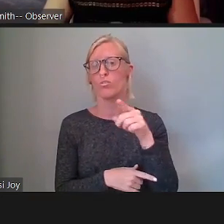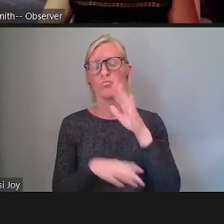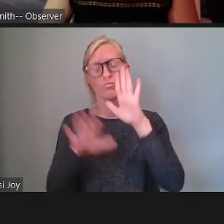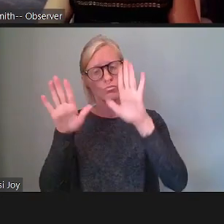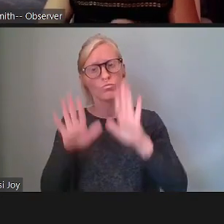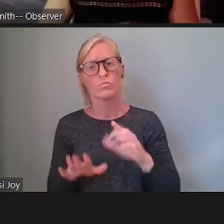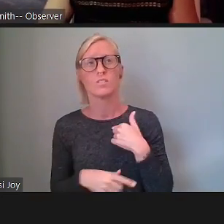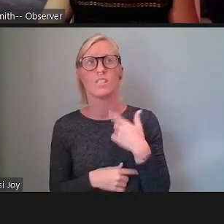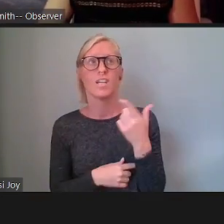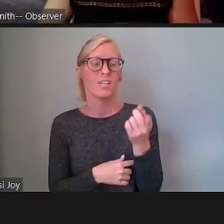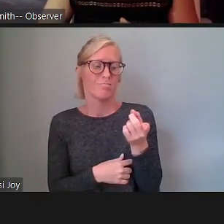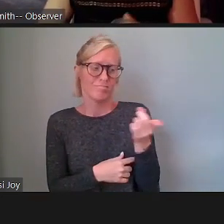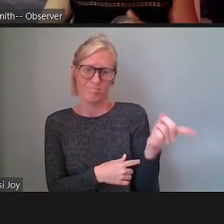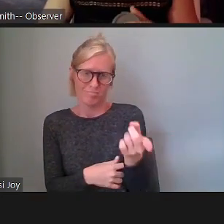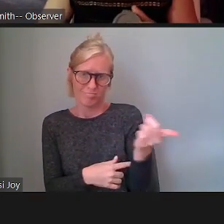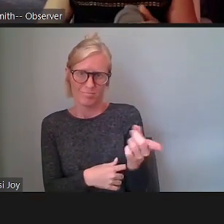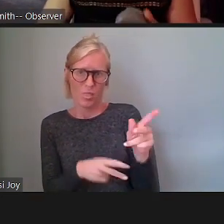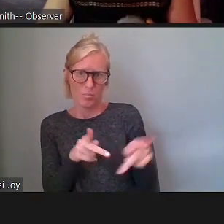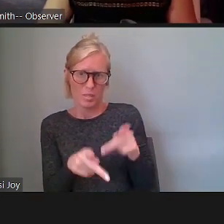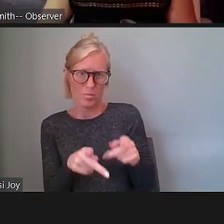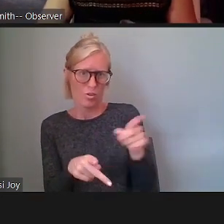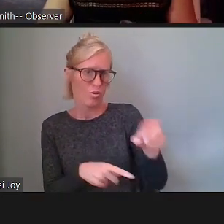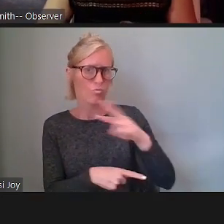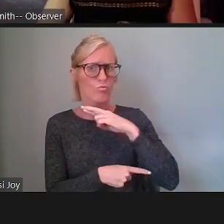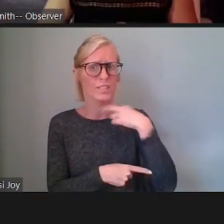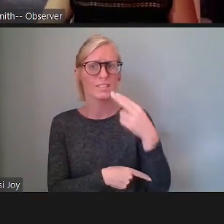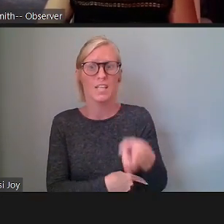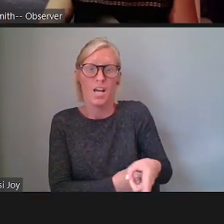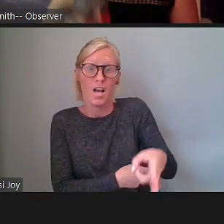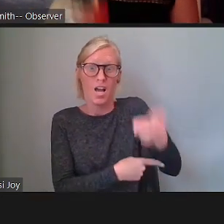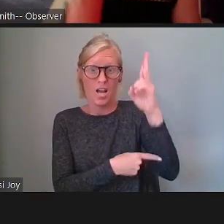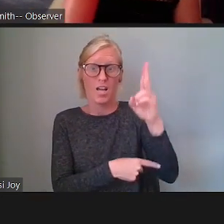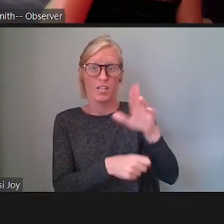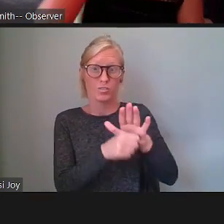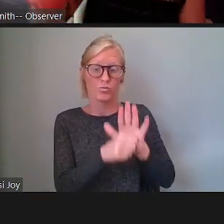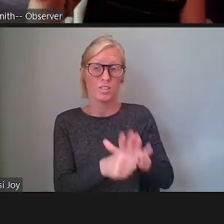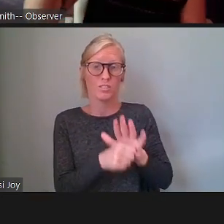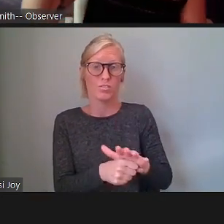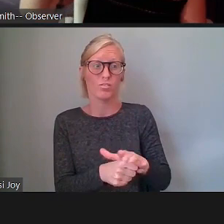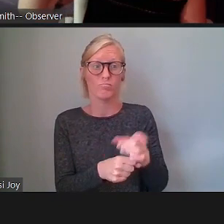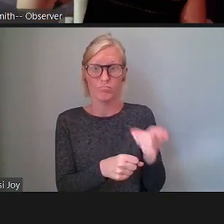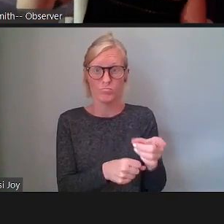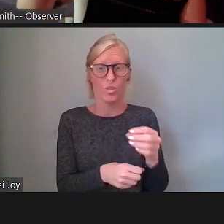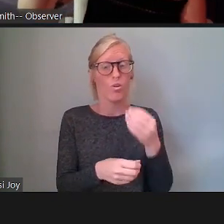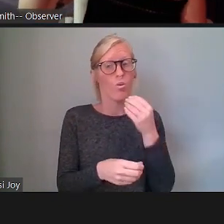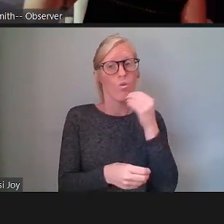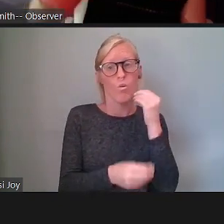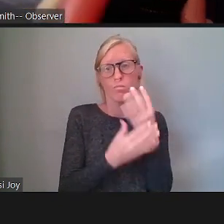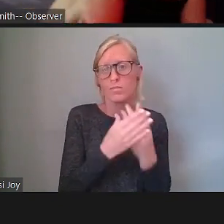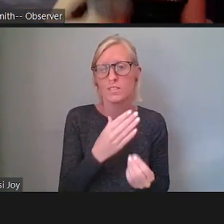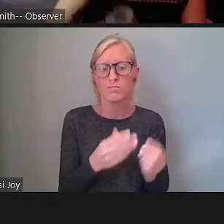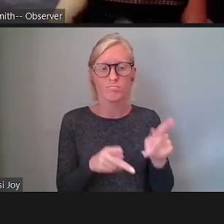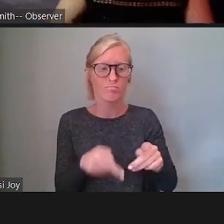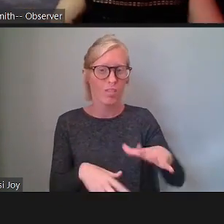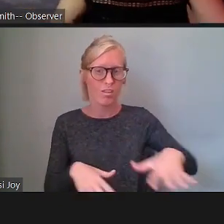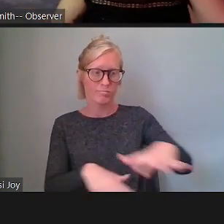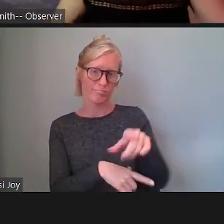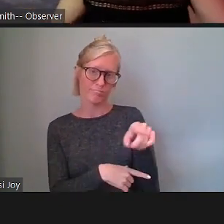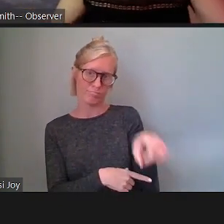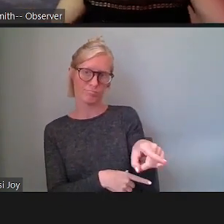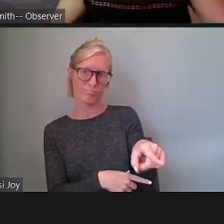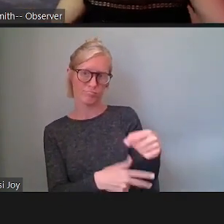or substance use conditions, or who might be at risk of experiencing stress, such as the homeless population. I think at this time, it's